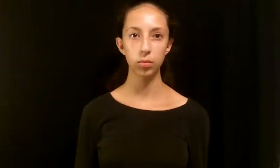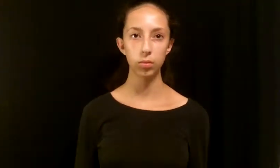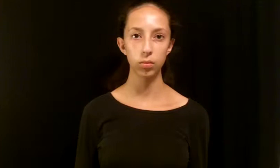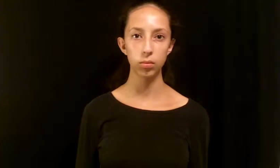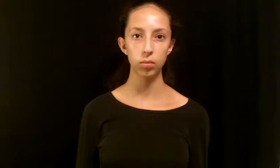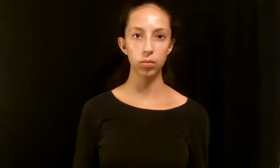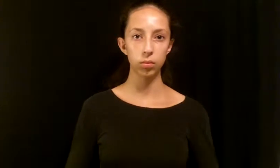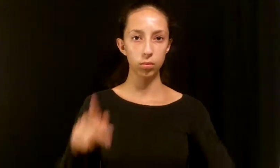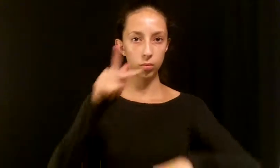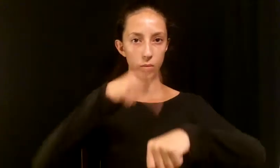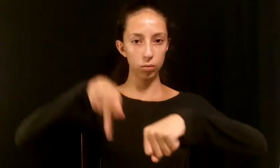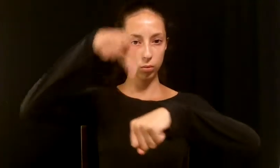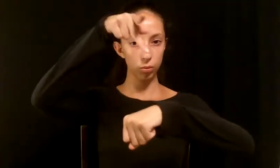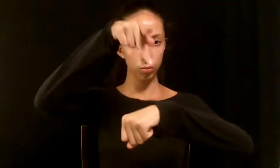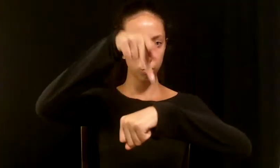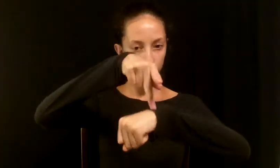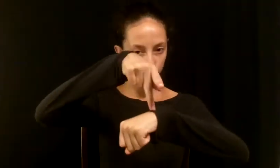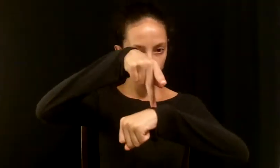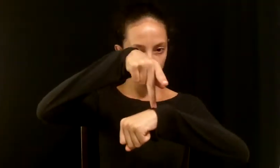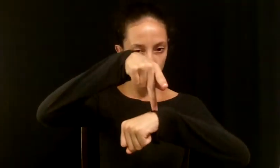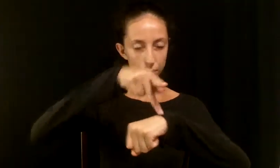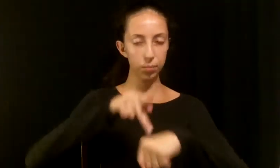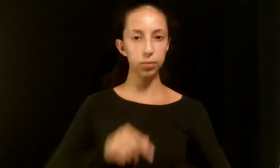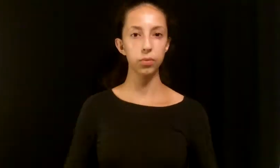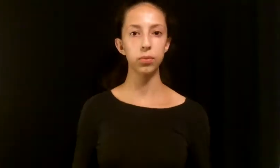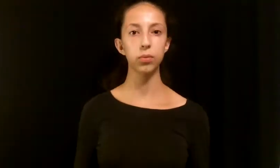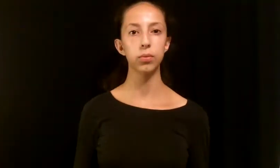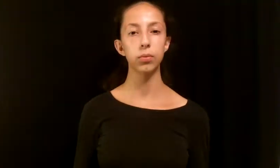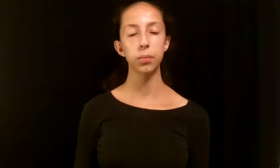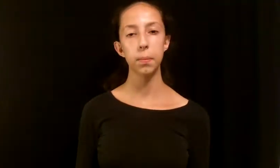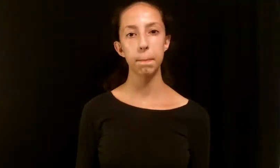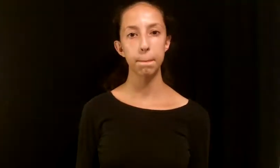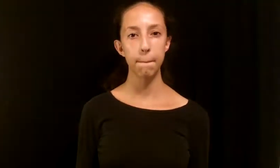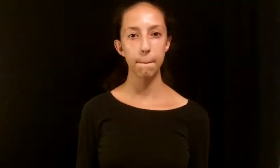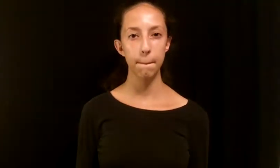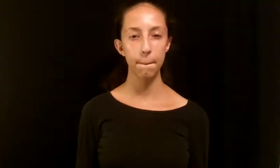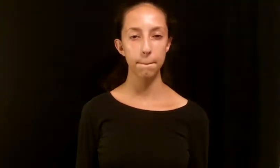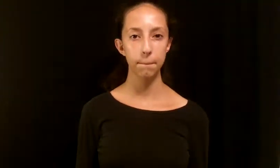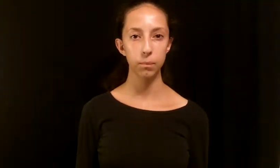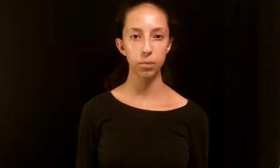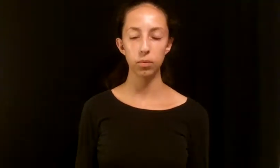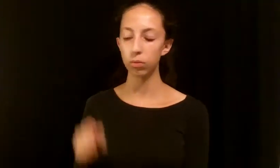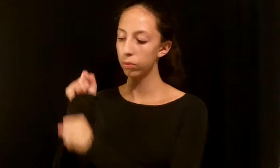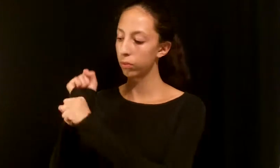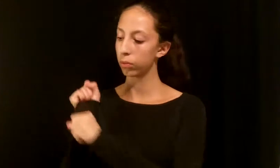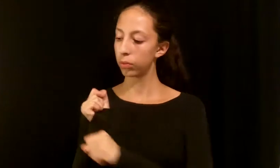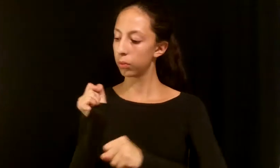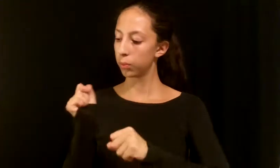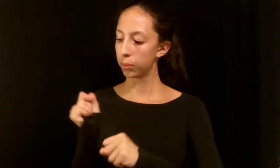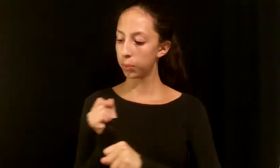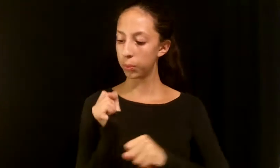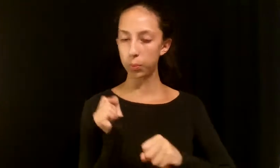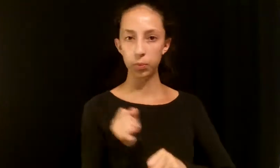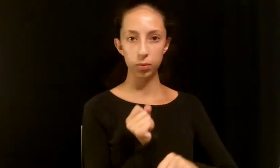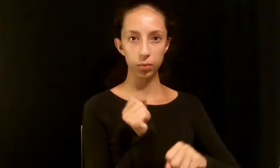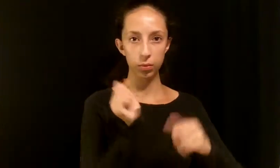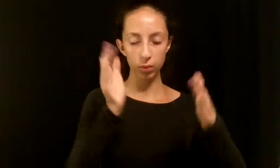principal is kind of a circle and then lands on the rock. Janitor is like you're sweeping and then your